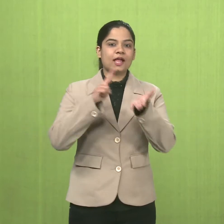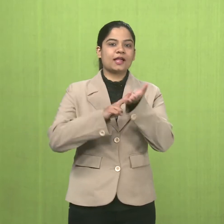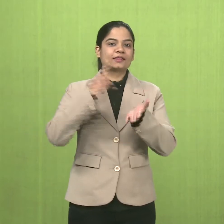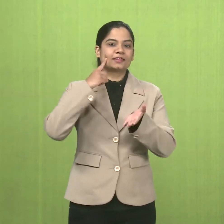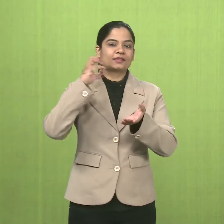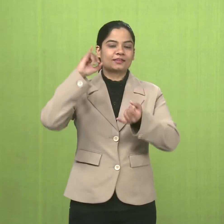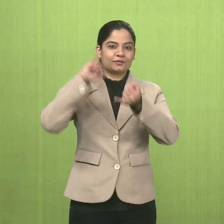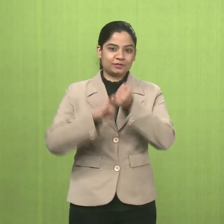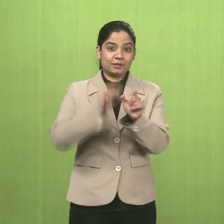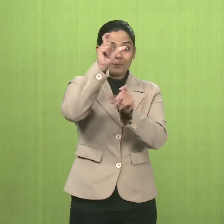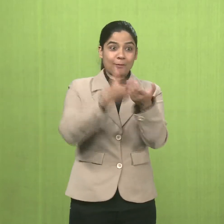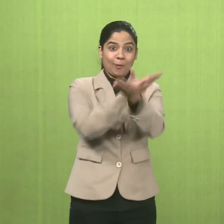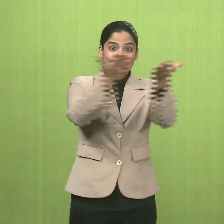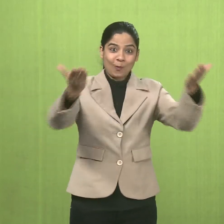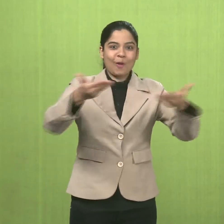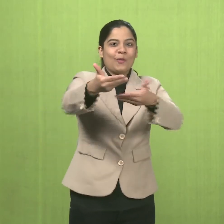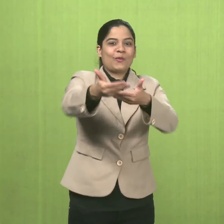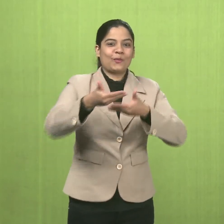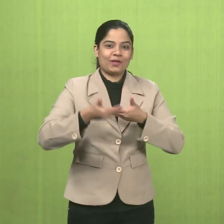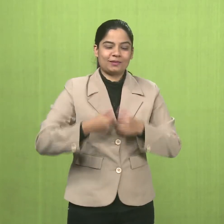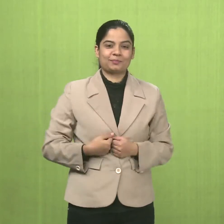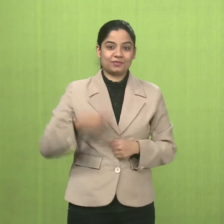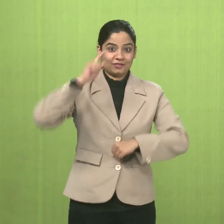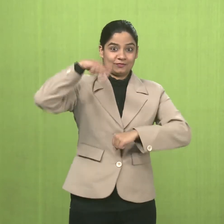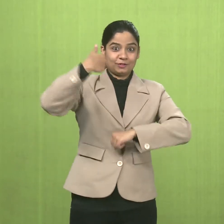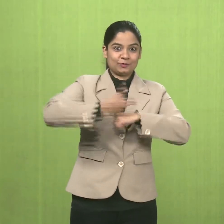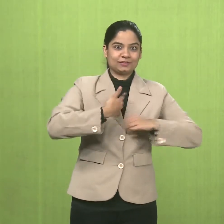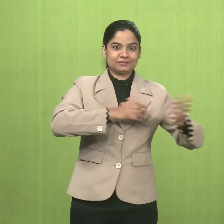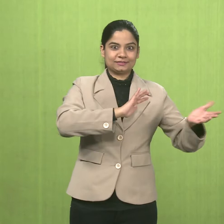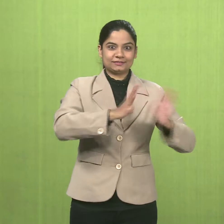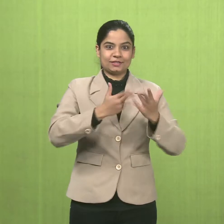Dear learners, welcome to NIOS, the video series.